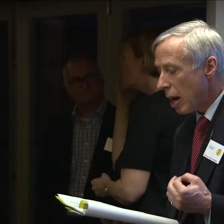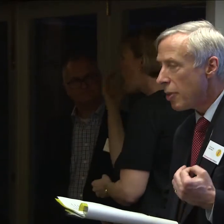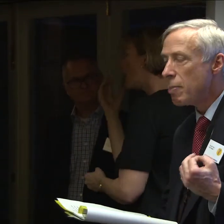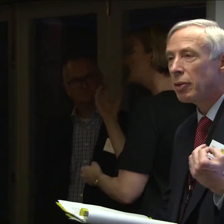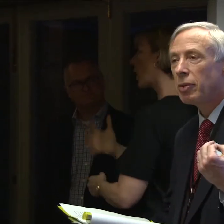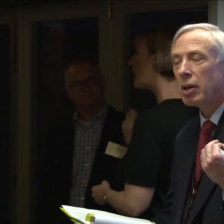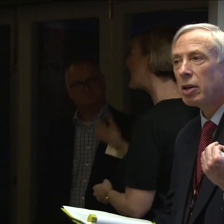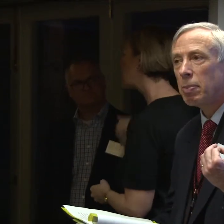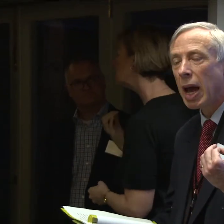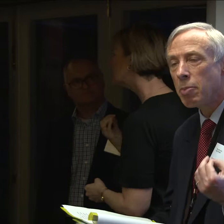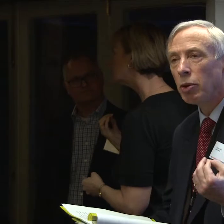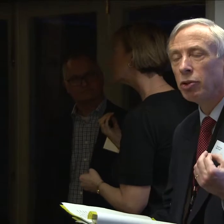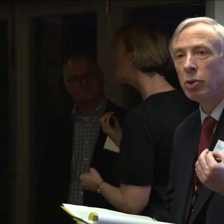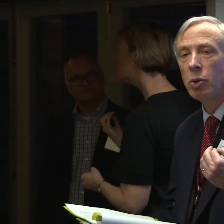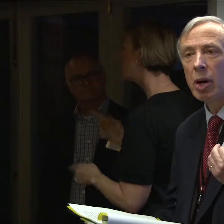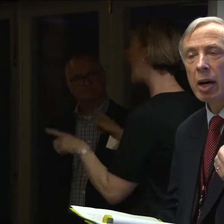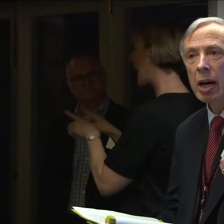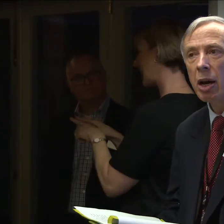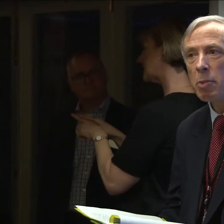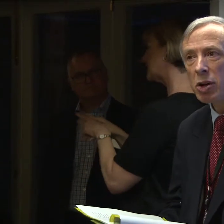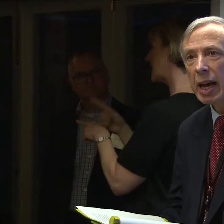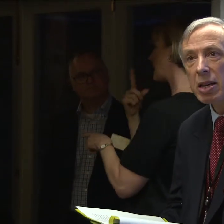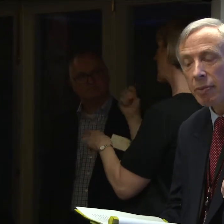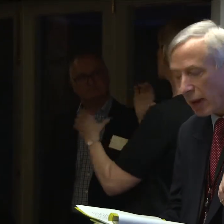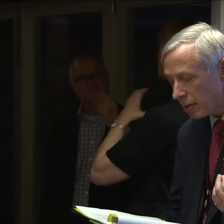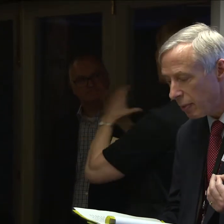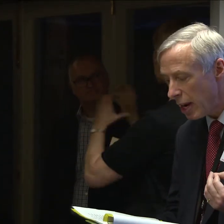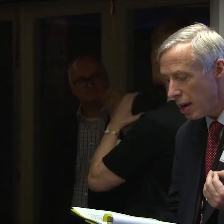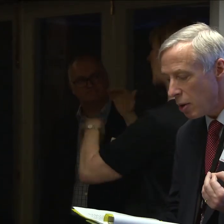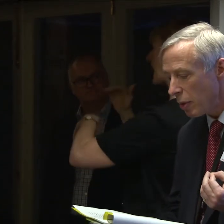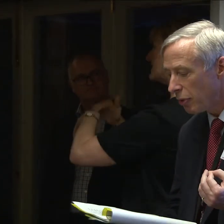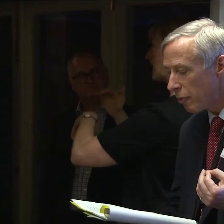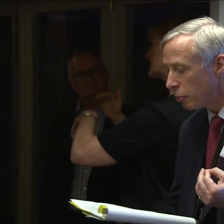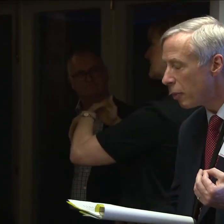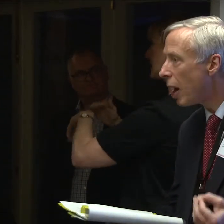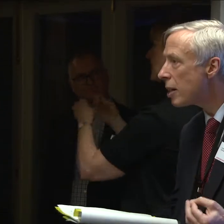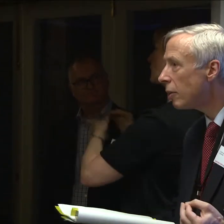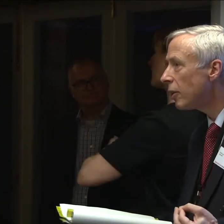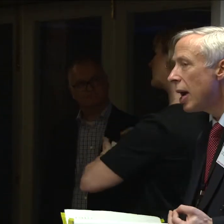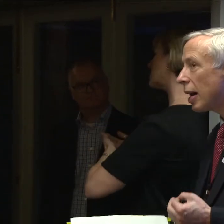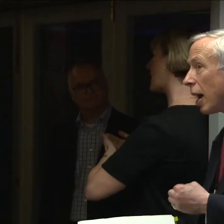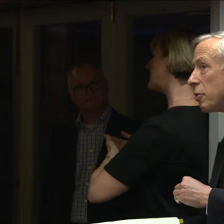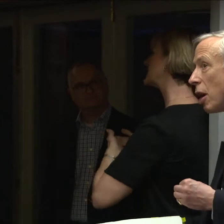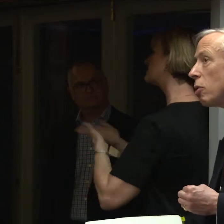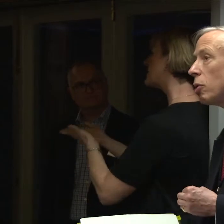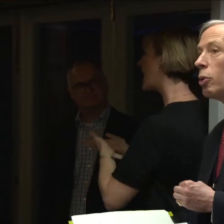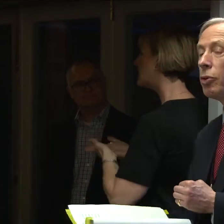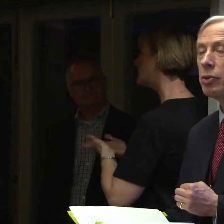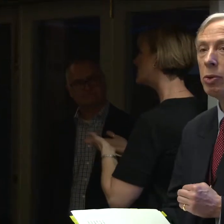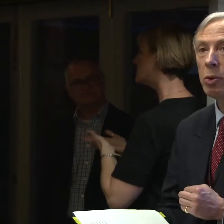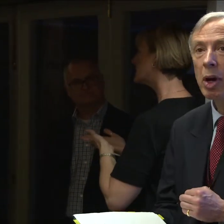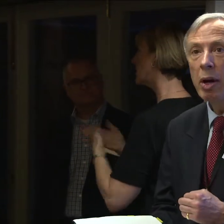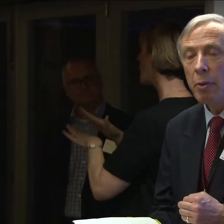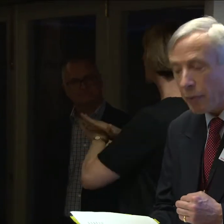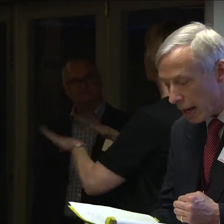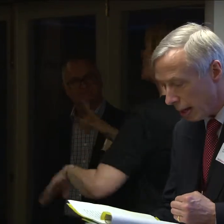They must be able to communicate effectively with service providers and have no cause